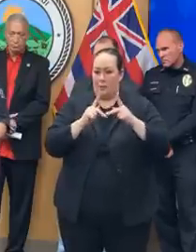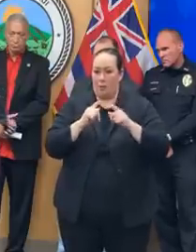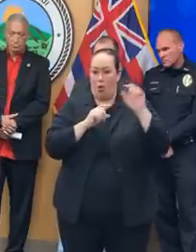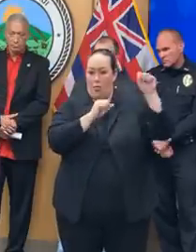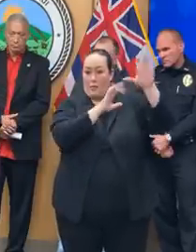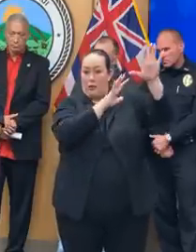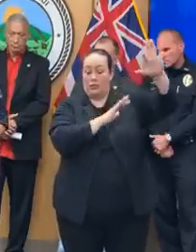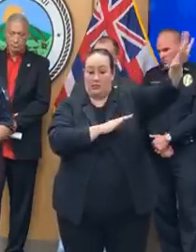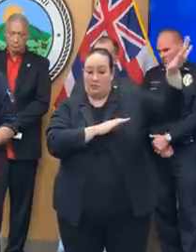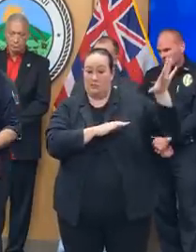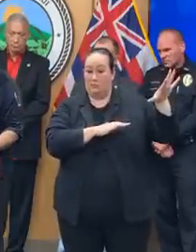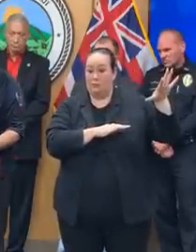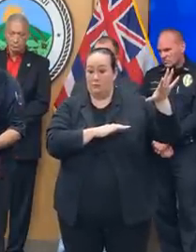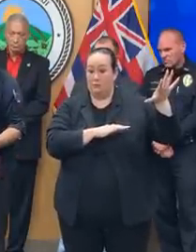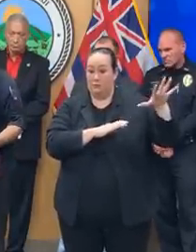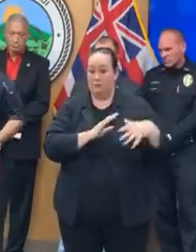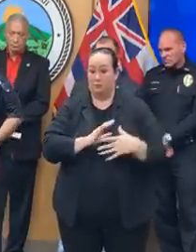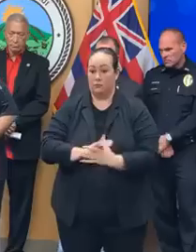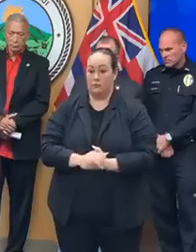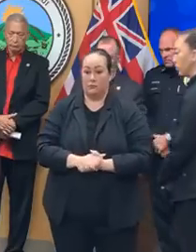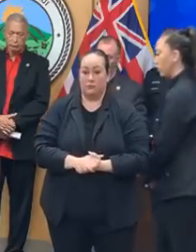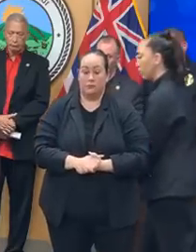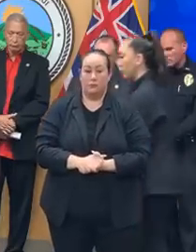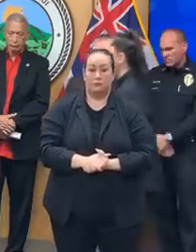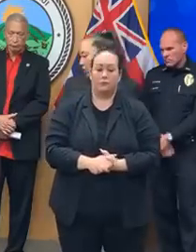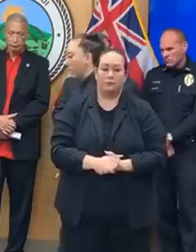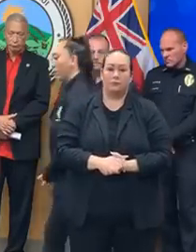mountainside, Malka.